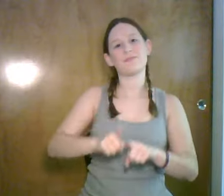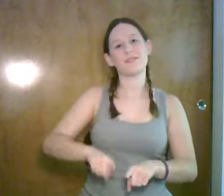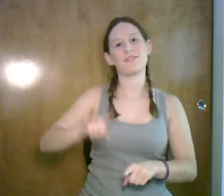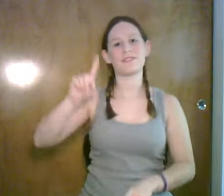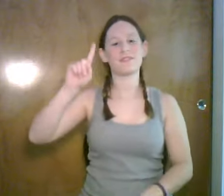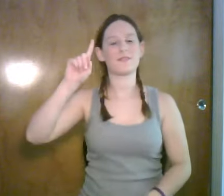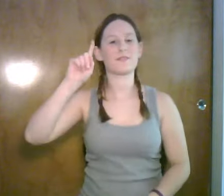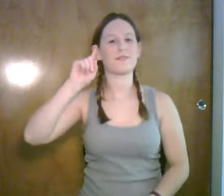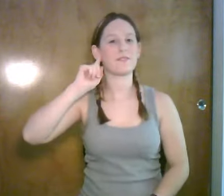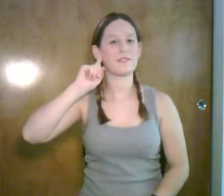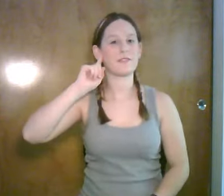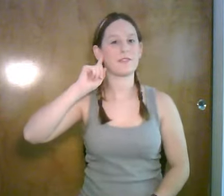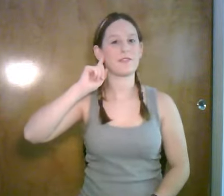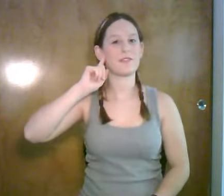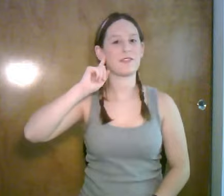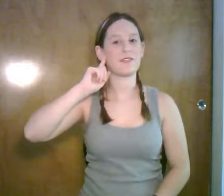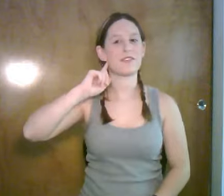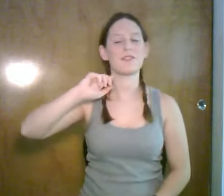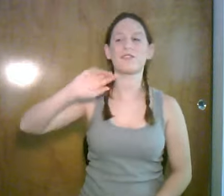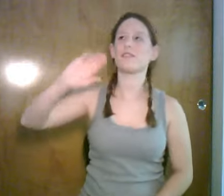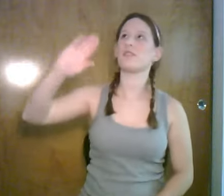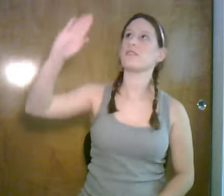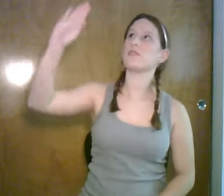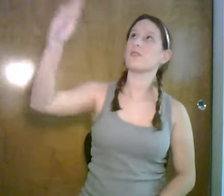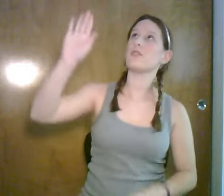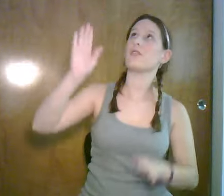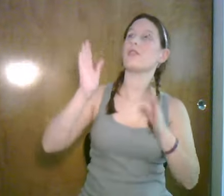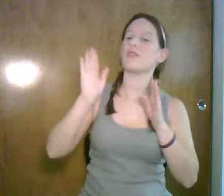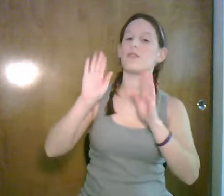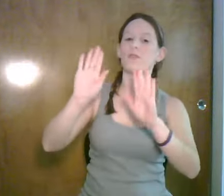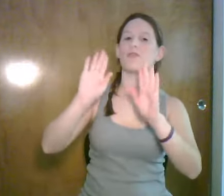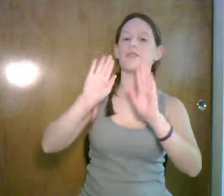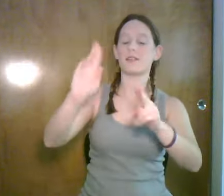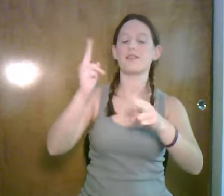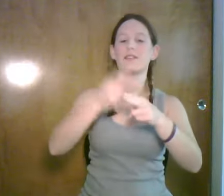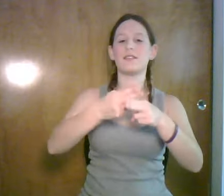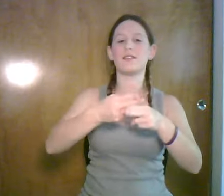the sound Of your great name